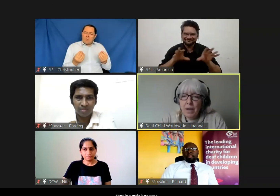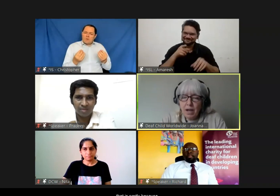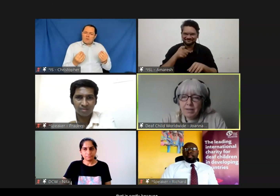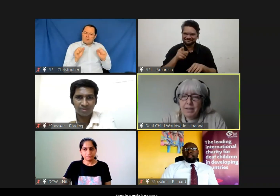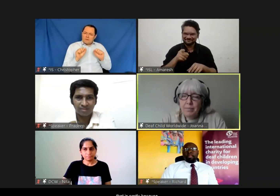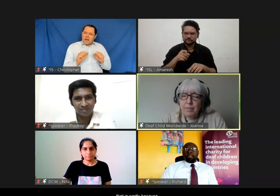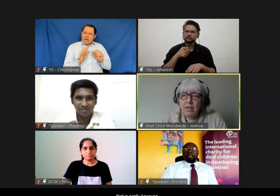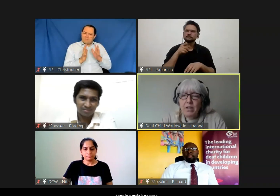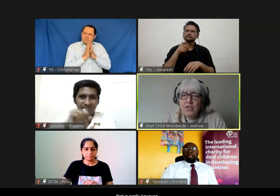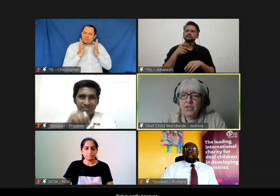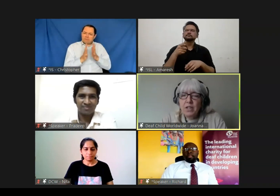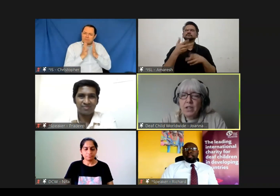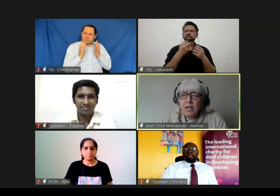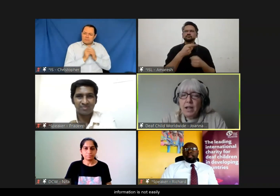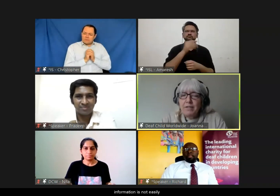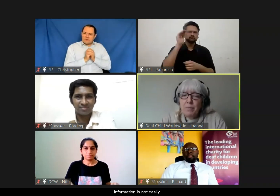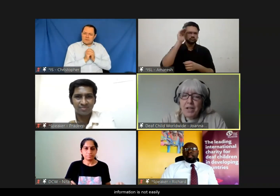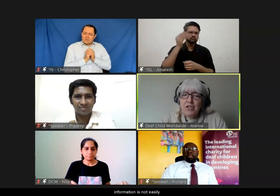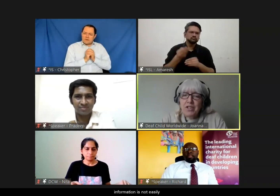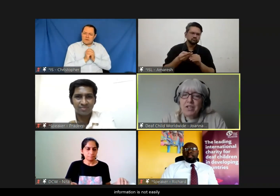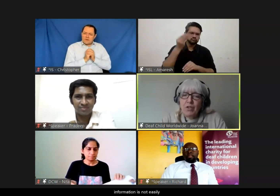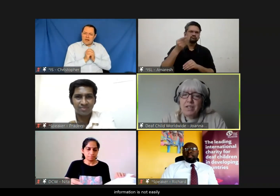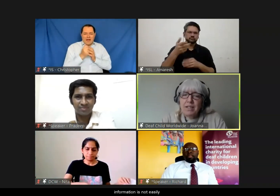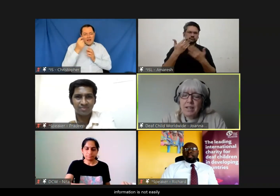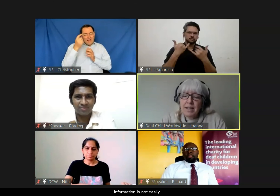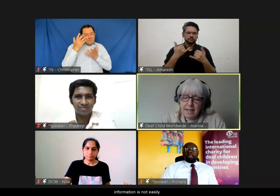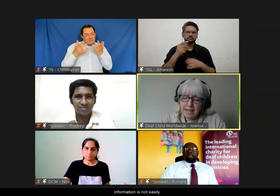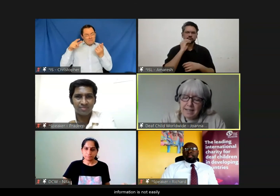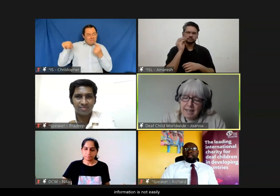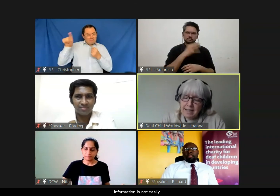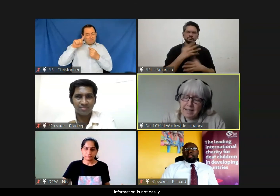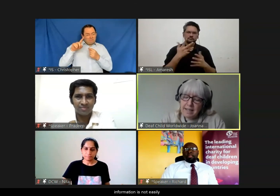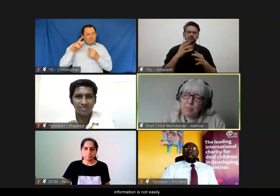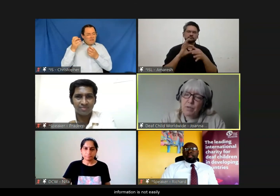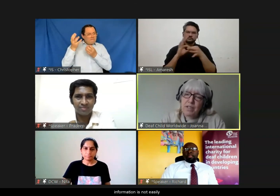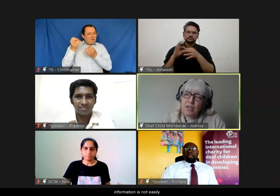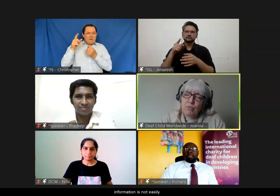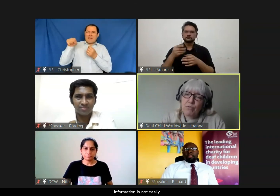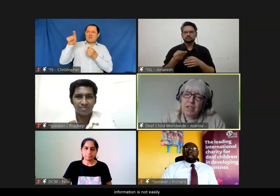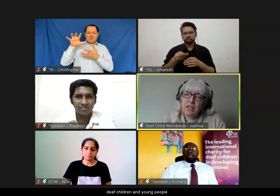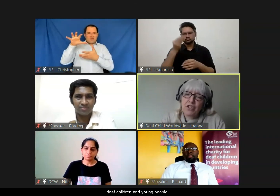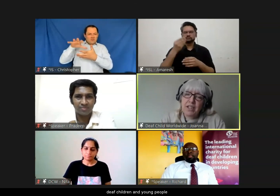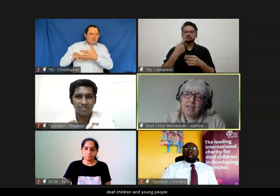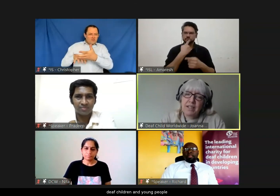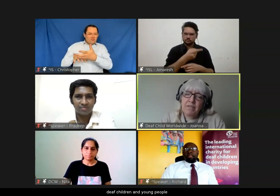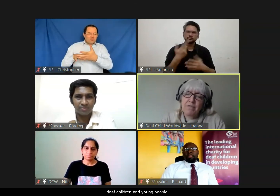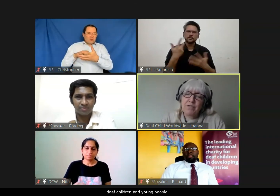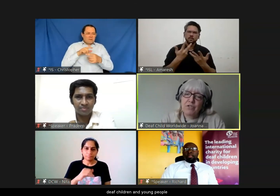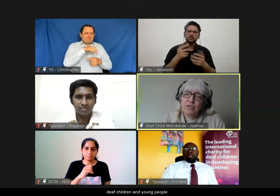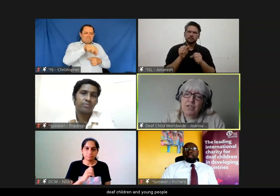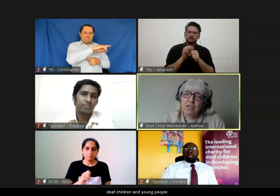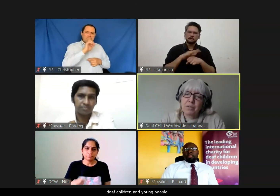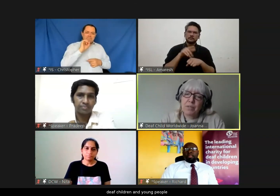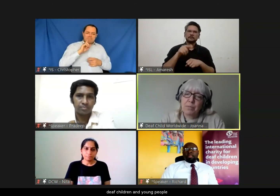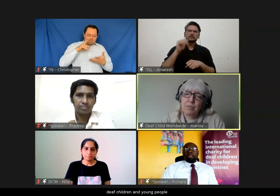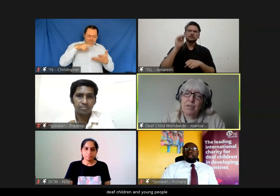is partly because information is not easily accessible or is not reaching deaf